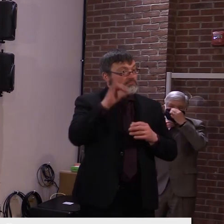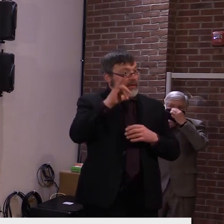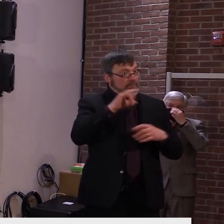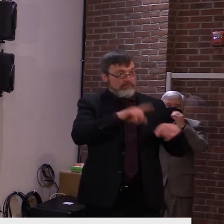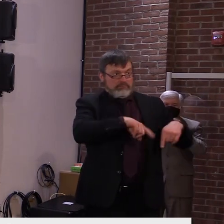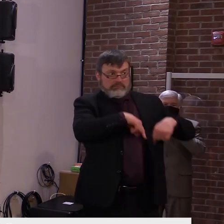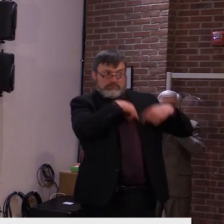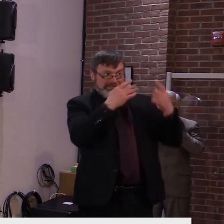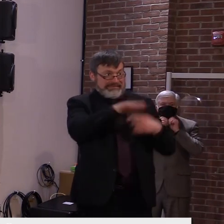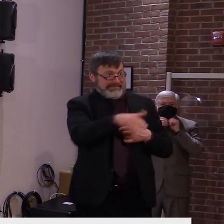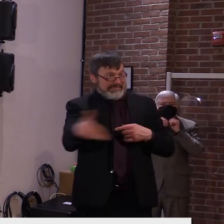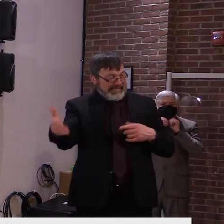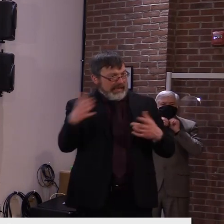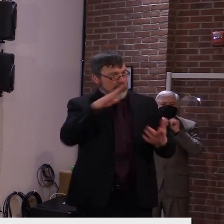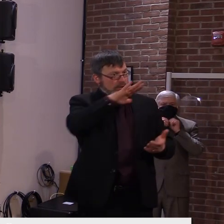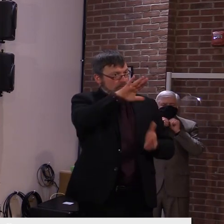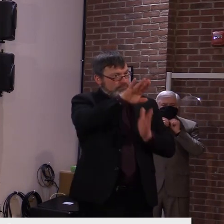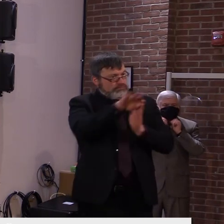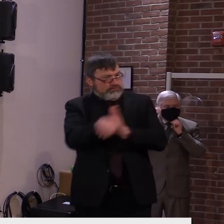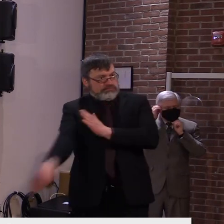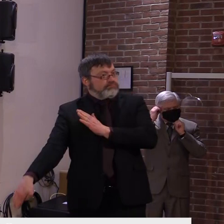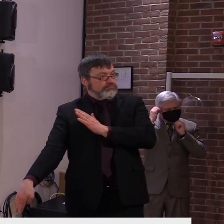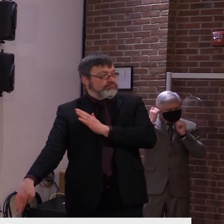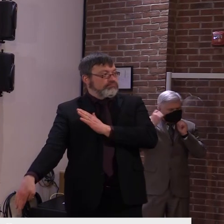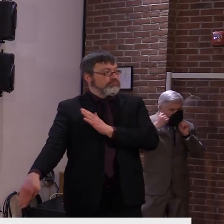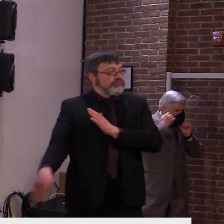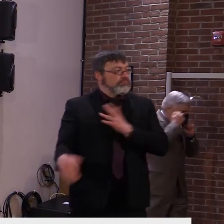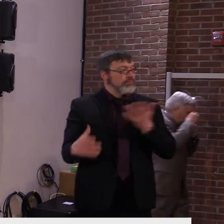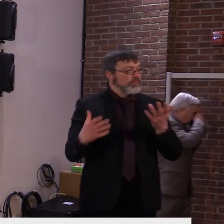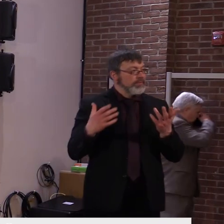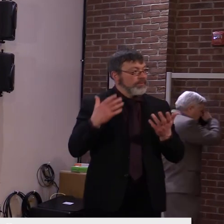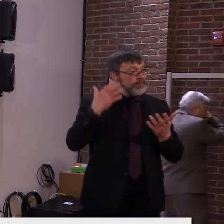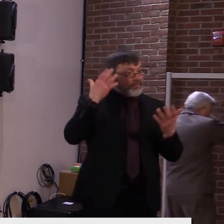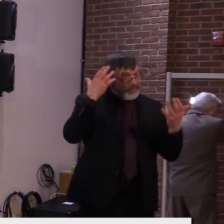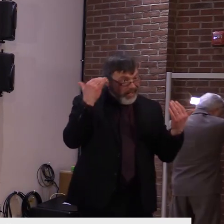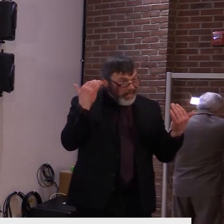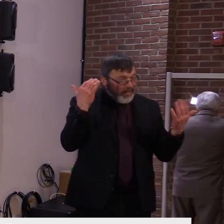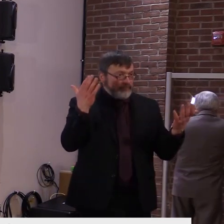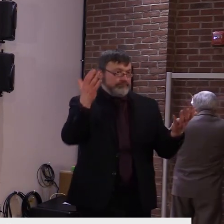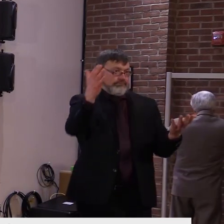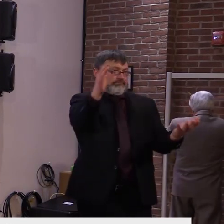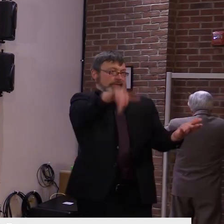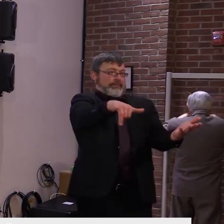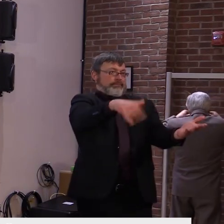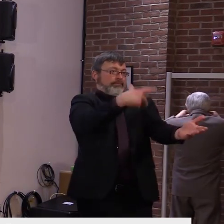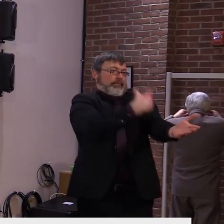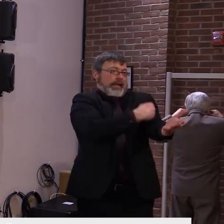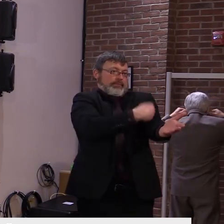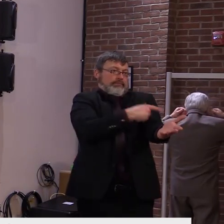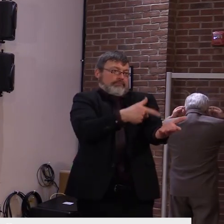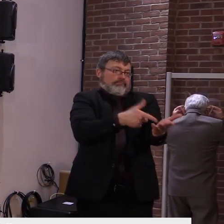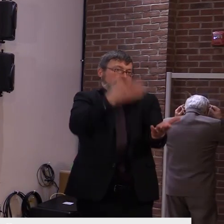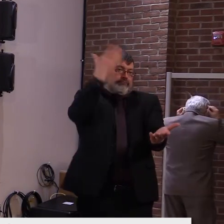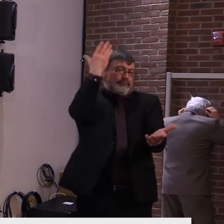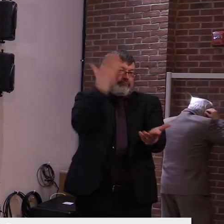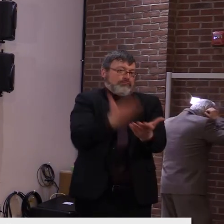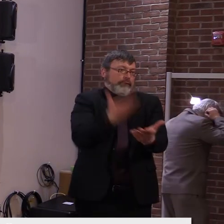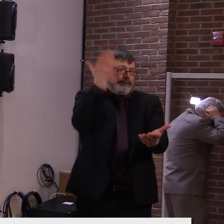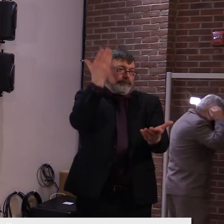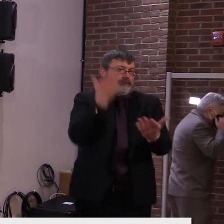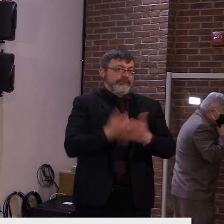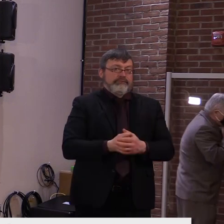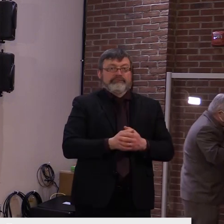oldest Vermonters. I'm pleased to add there's also been a steady decline in the number of COVID-19